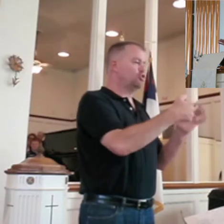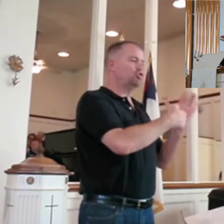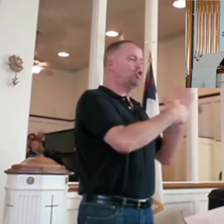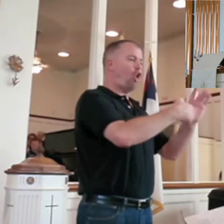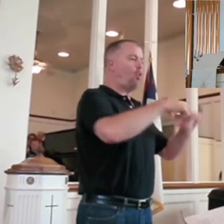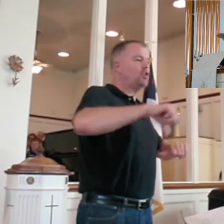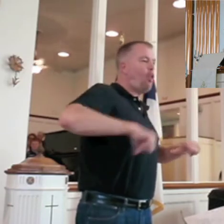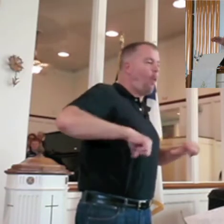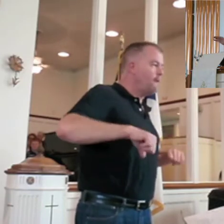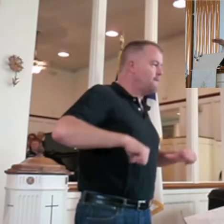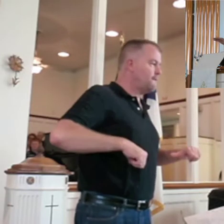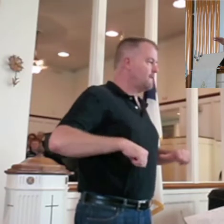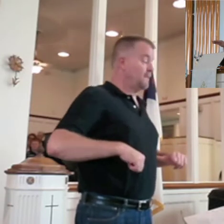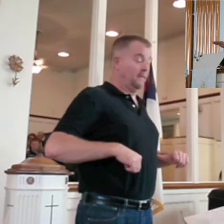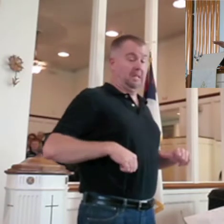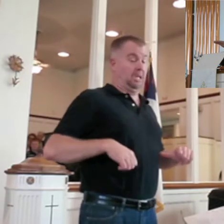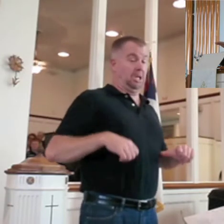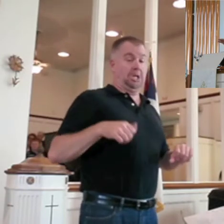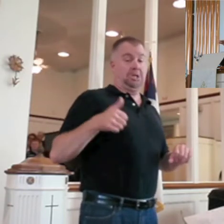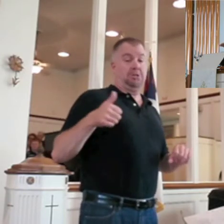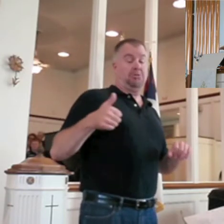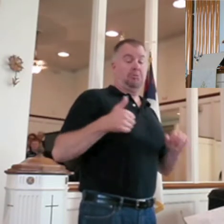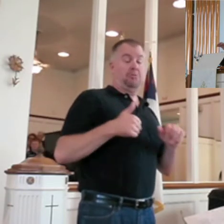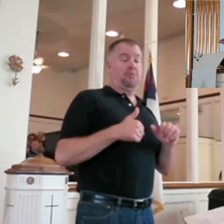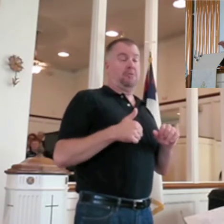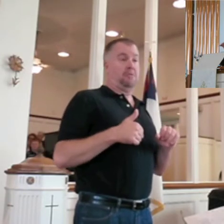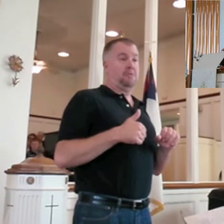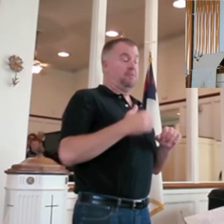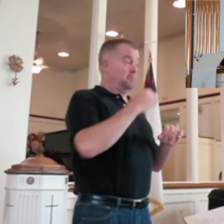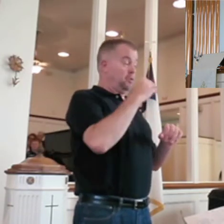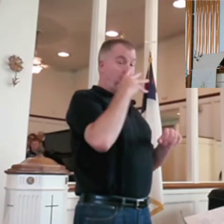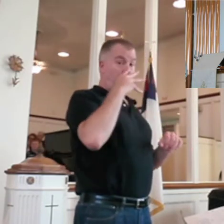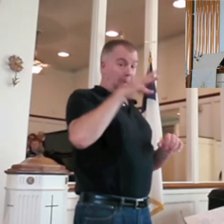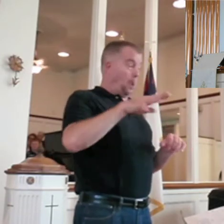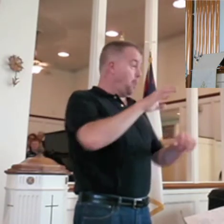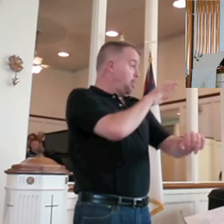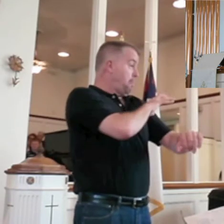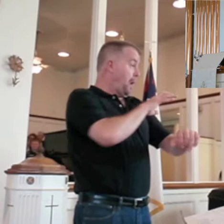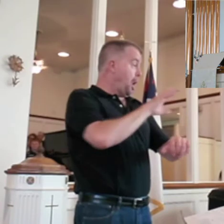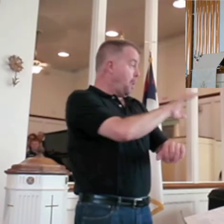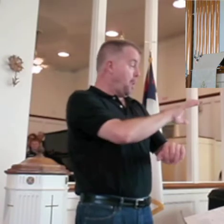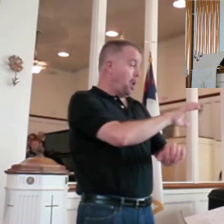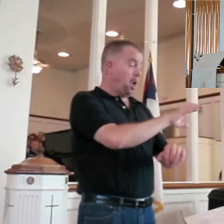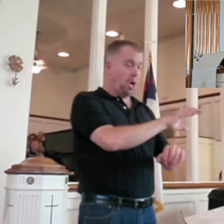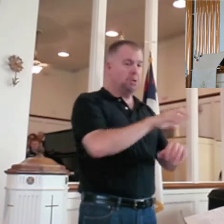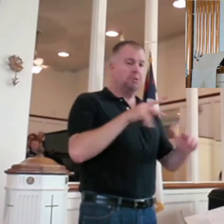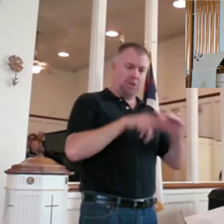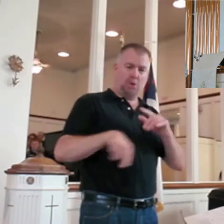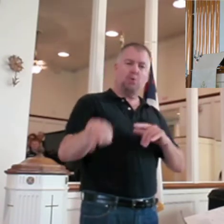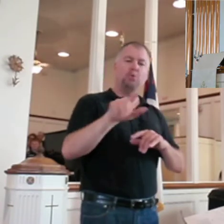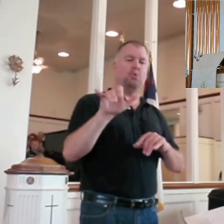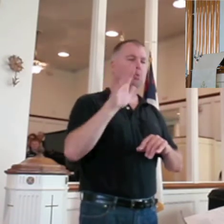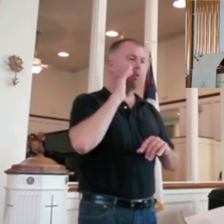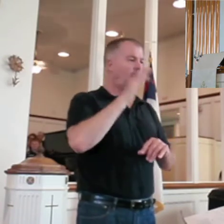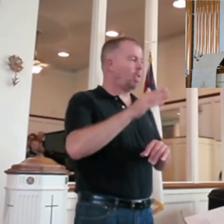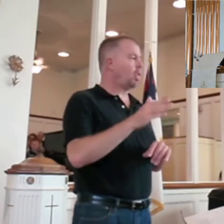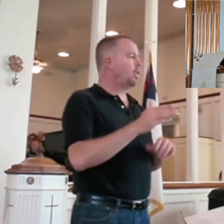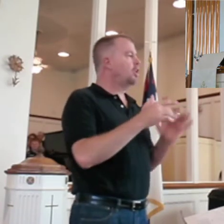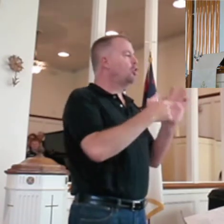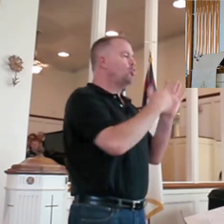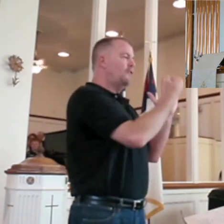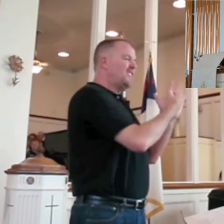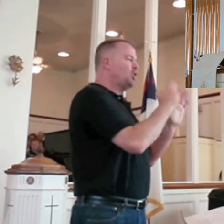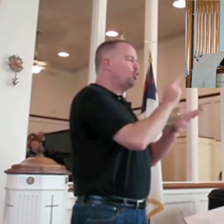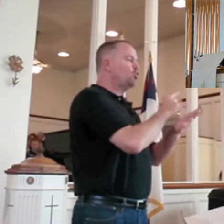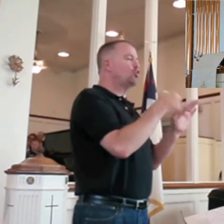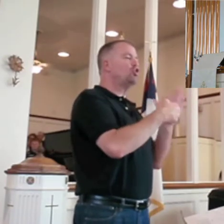It wants to show what happens to people who buck the power. A crucifixion was like a person